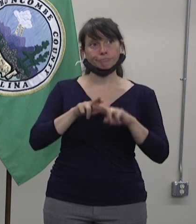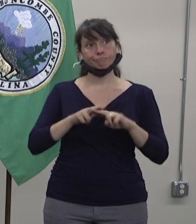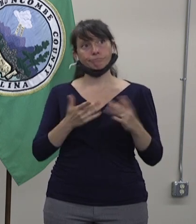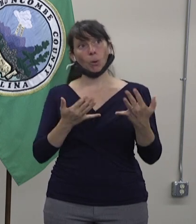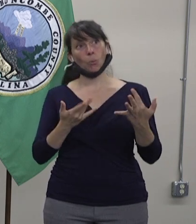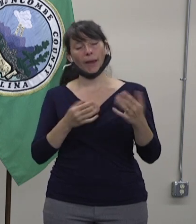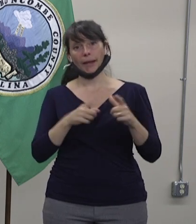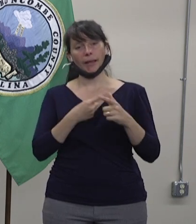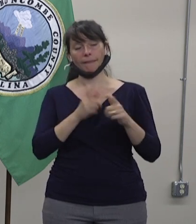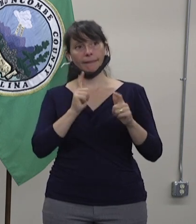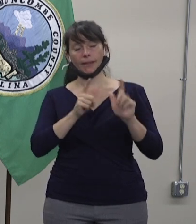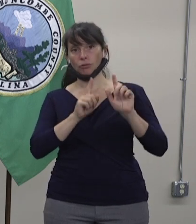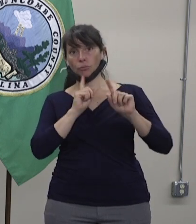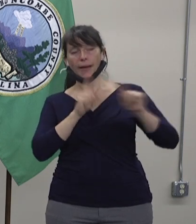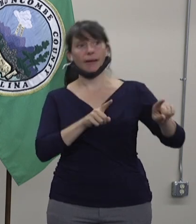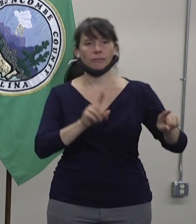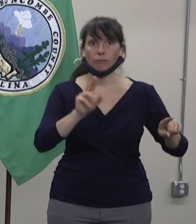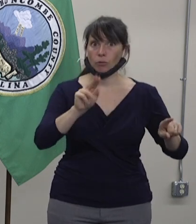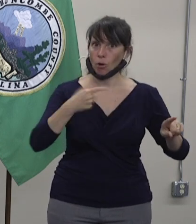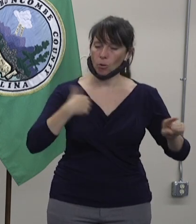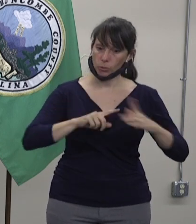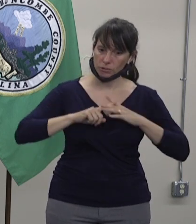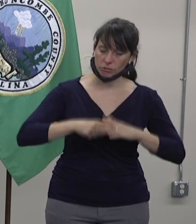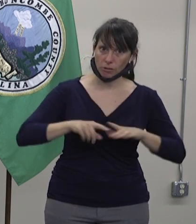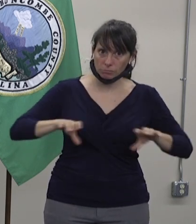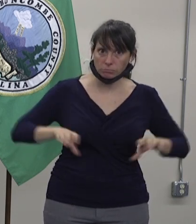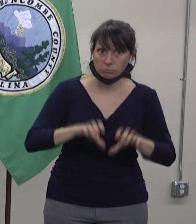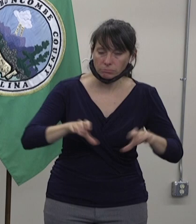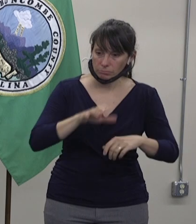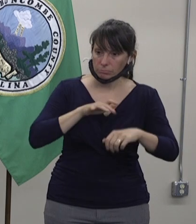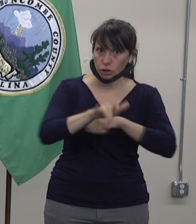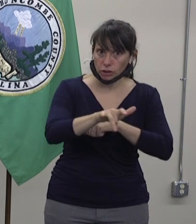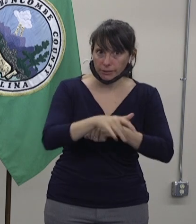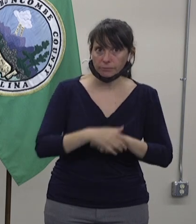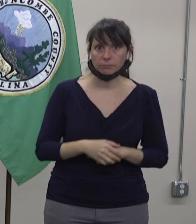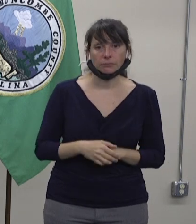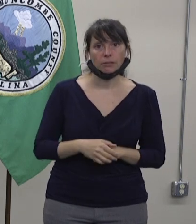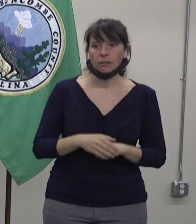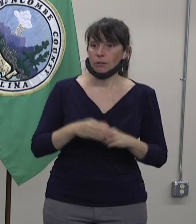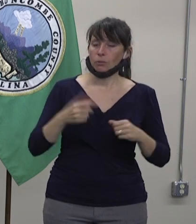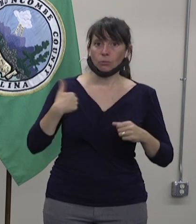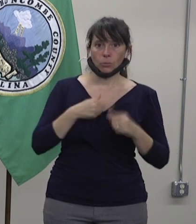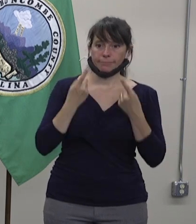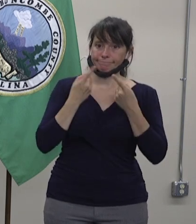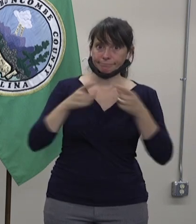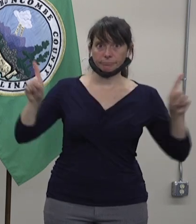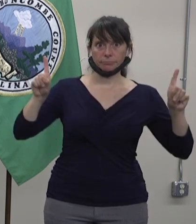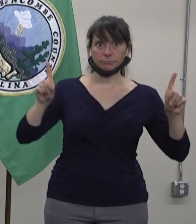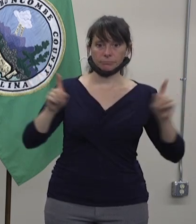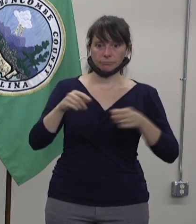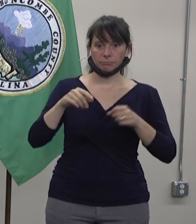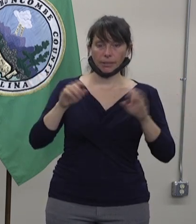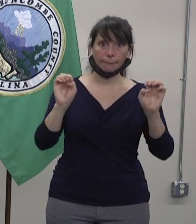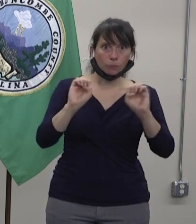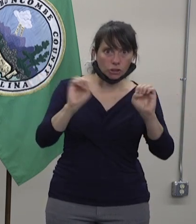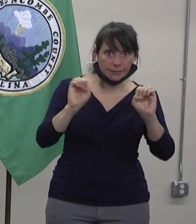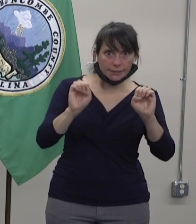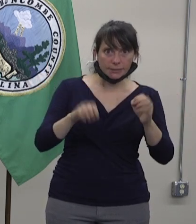being one of the first counties in the state to declare a local health emergency and stay safe, stay home